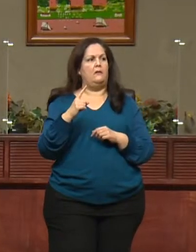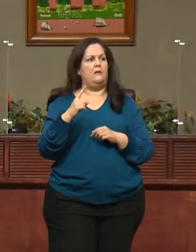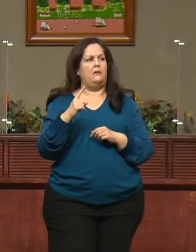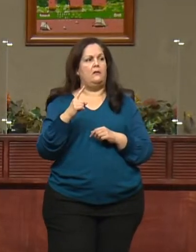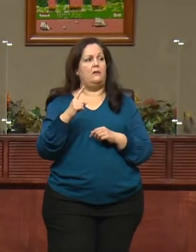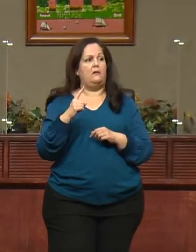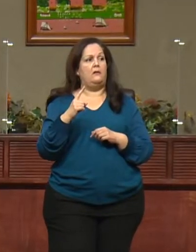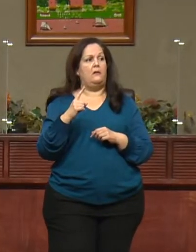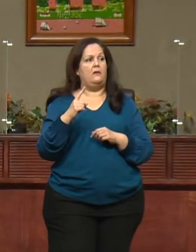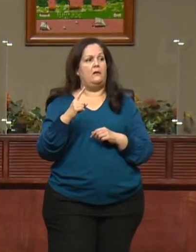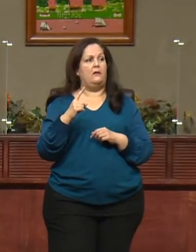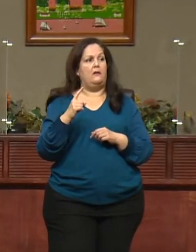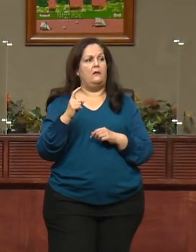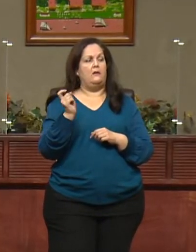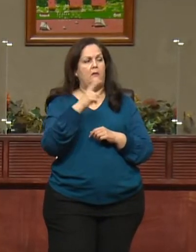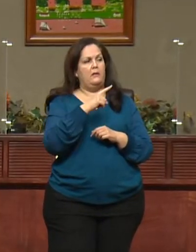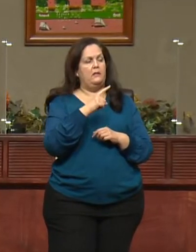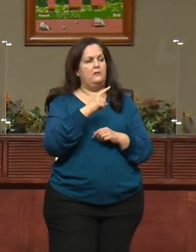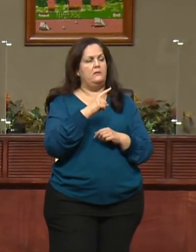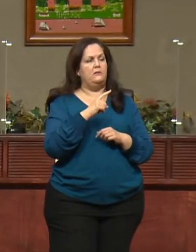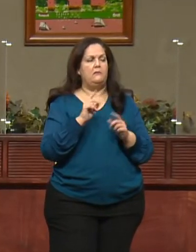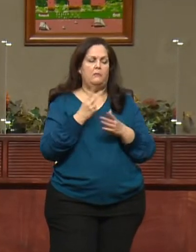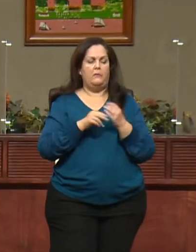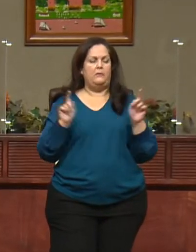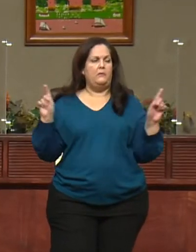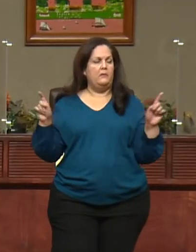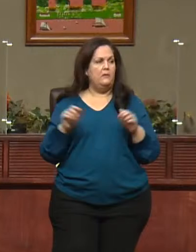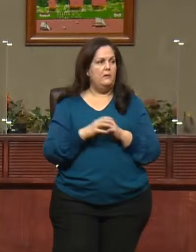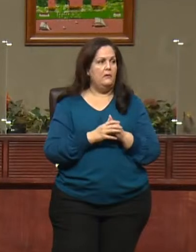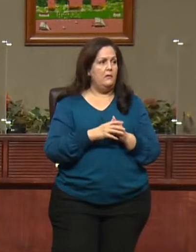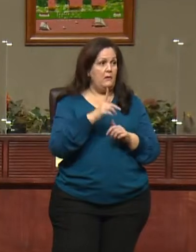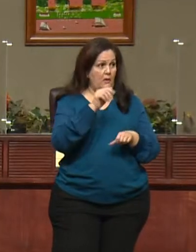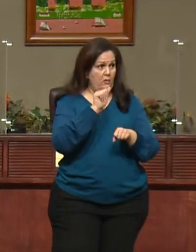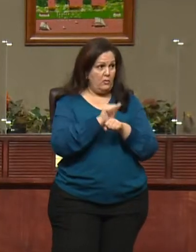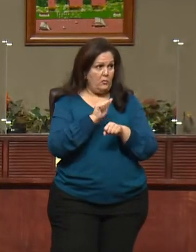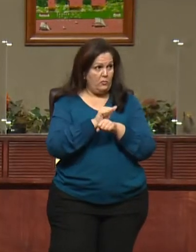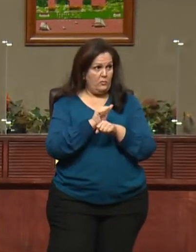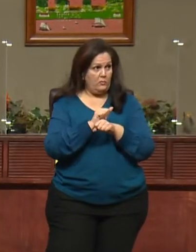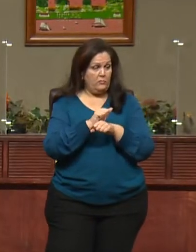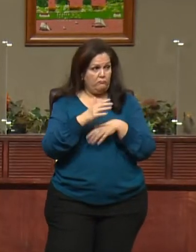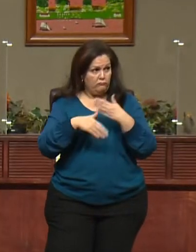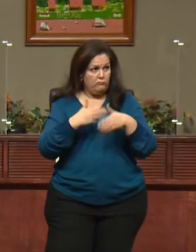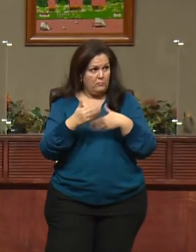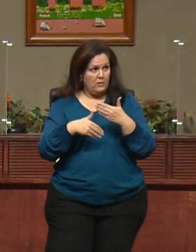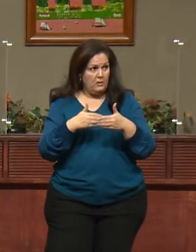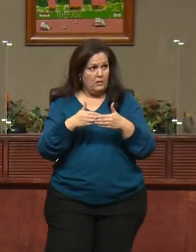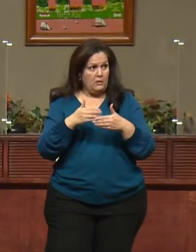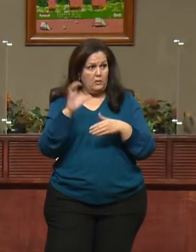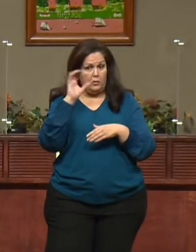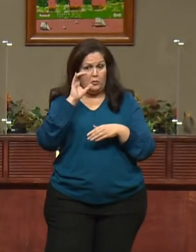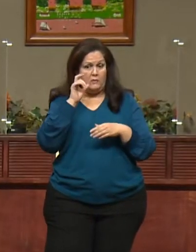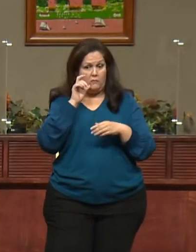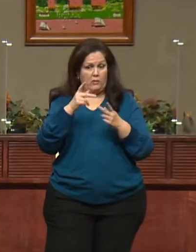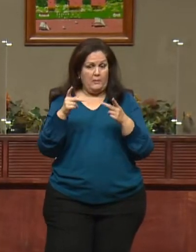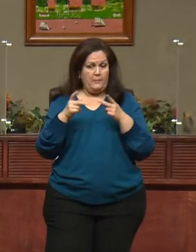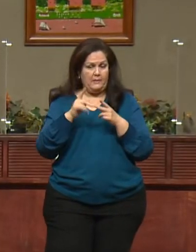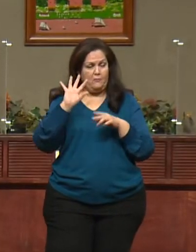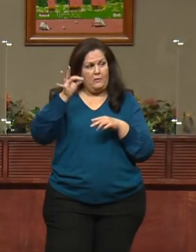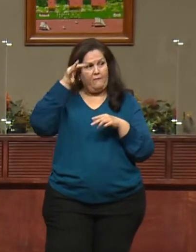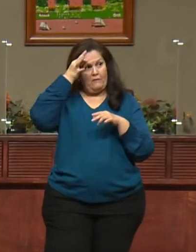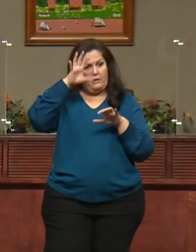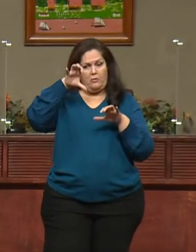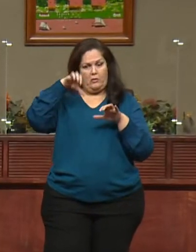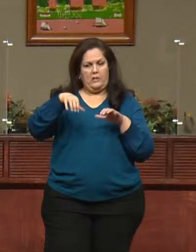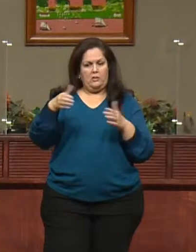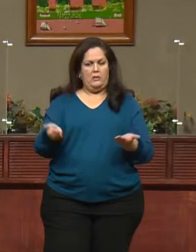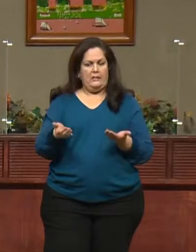for geared towards Mayor Demings and Dr. Pino. Are you working on securing a location, a federal site here